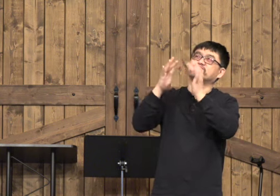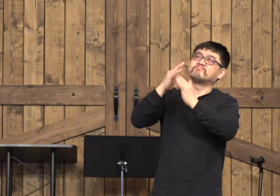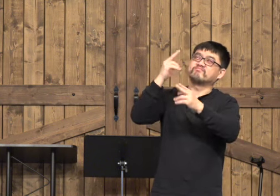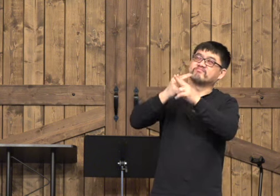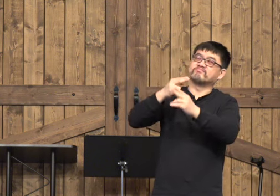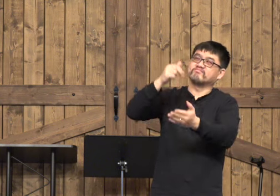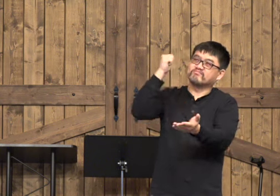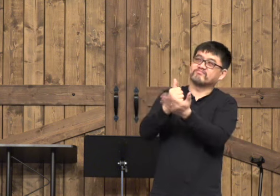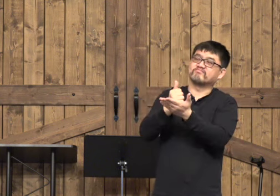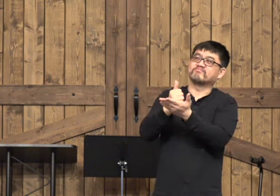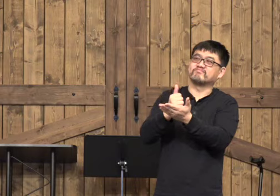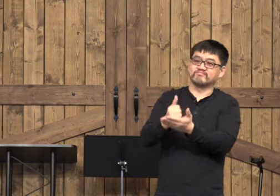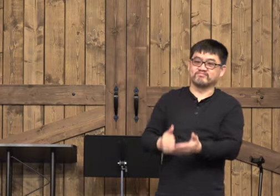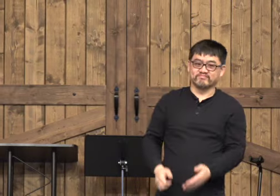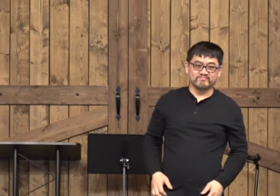sake. In Jesus' name. Amen. Amen.